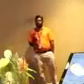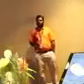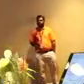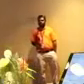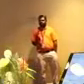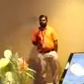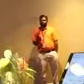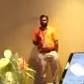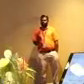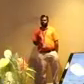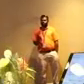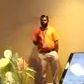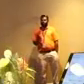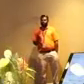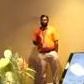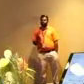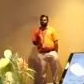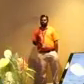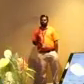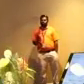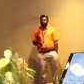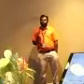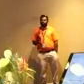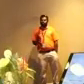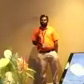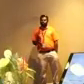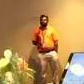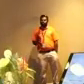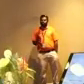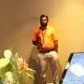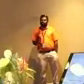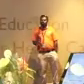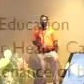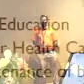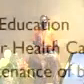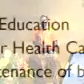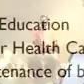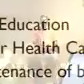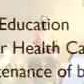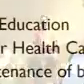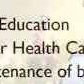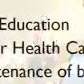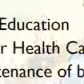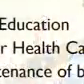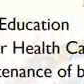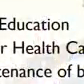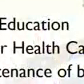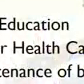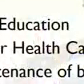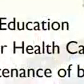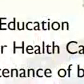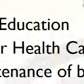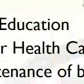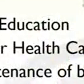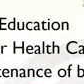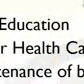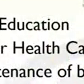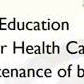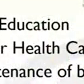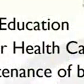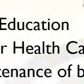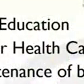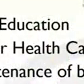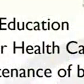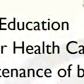bridges, other developments you see throughout the country is all because of you faithfully paying your taxes. If